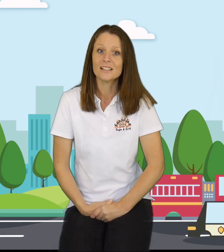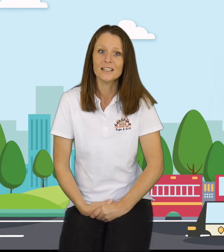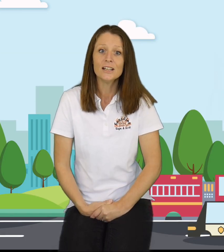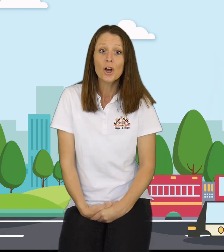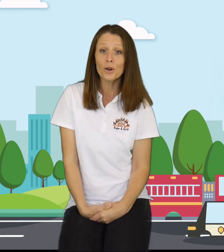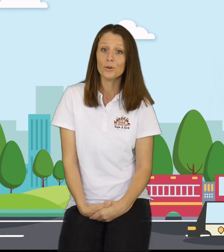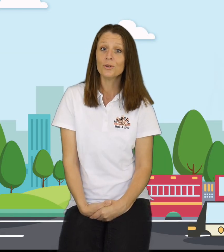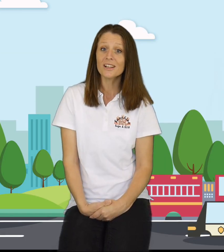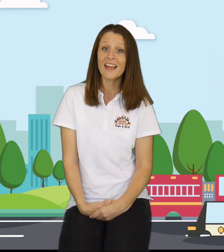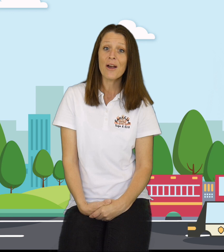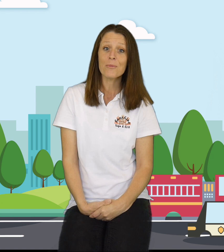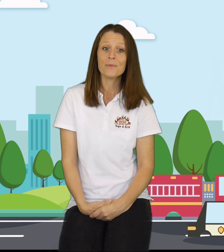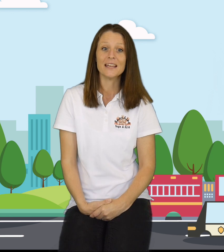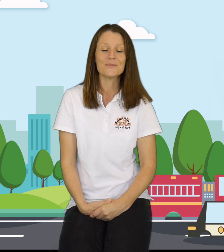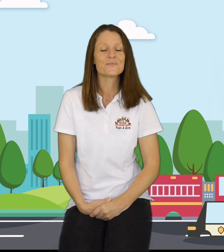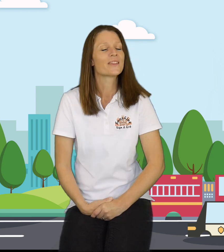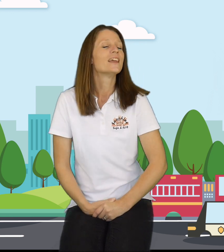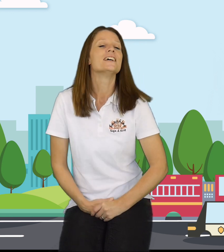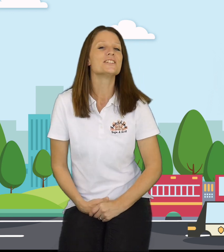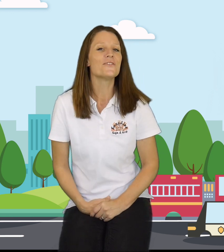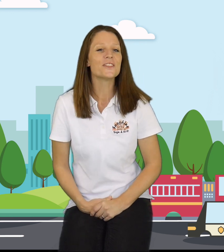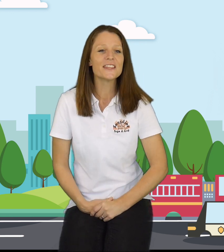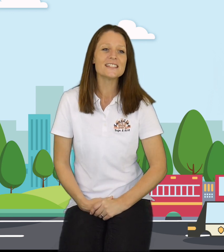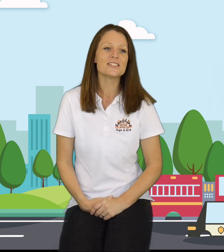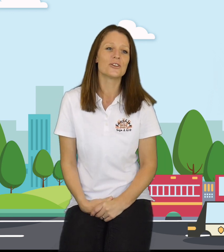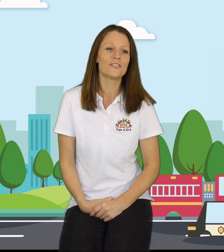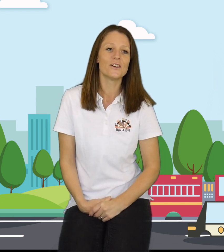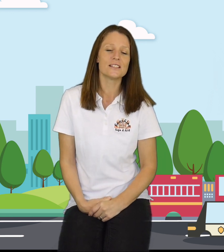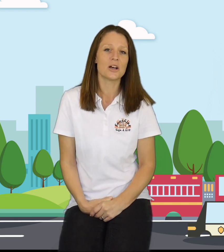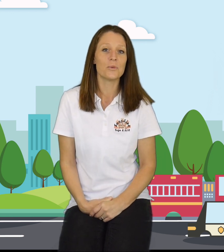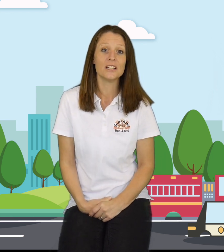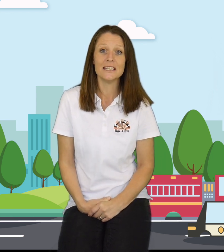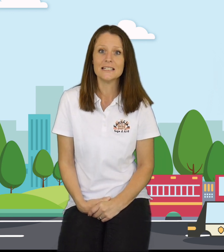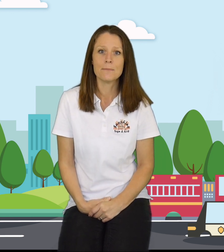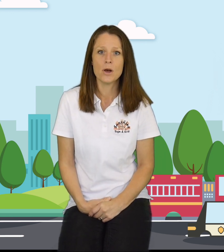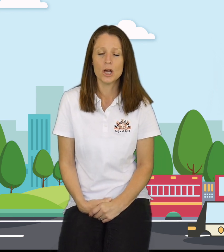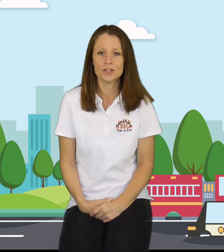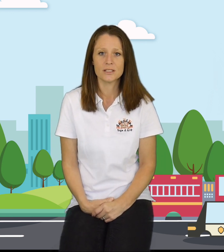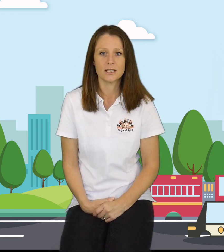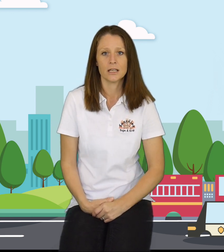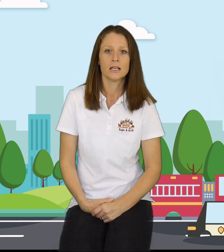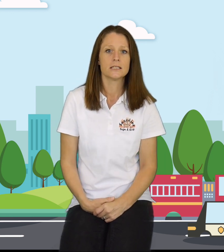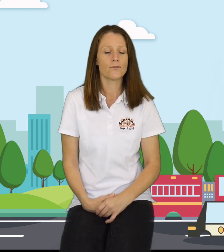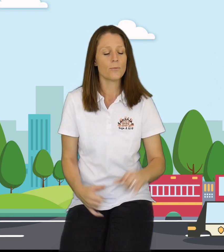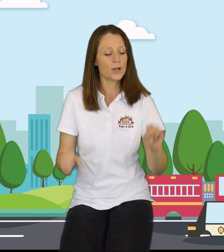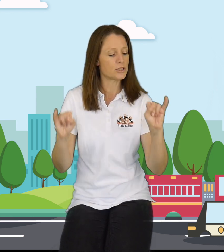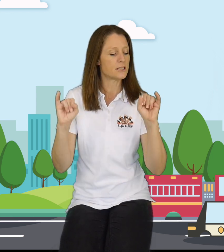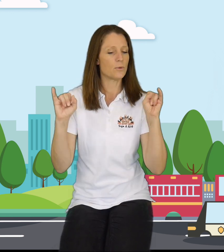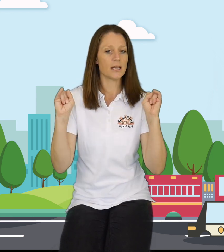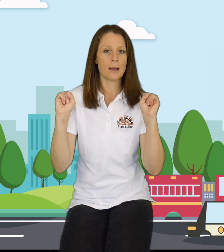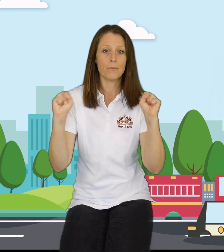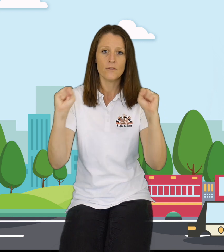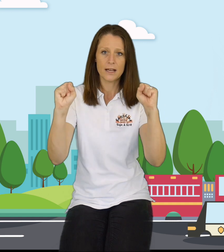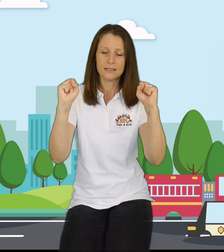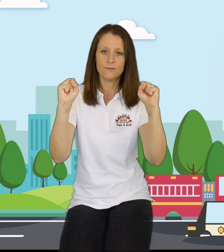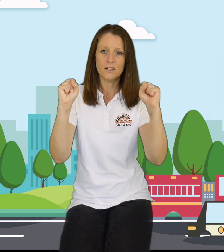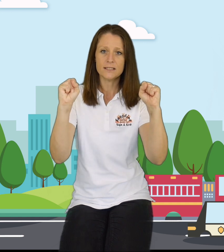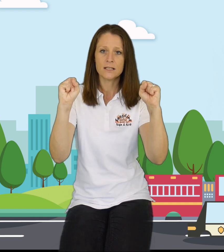Emergency, who can help me? So for this song, the first sign we're going to need is emergency. So for emergency, we're going to get both hands in fists. We're